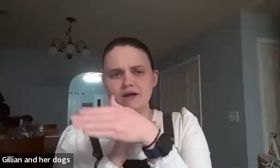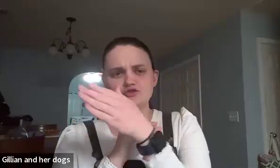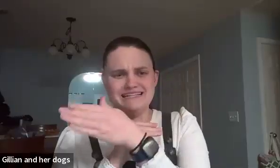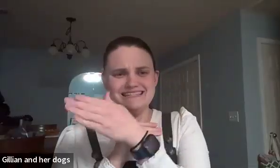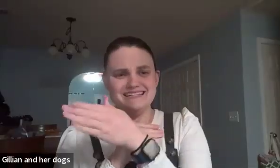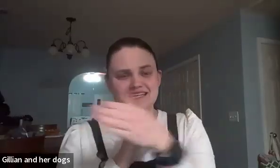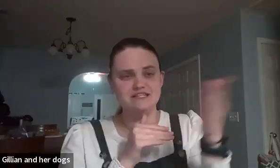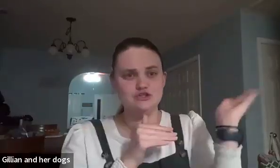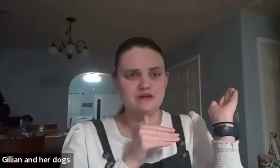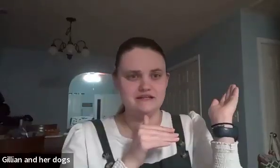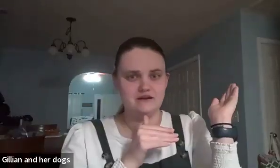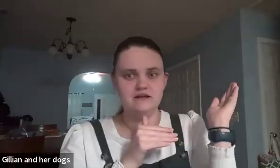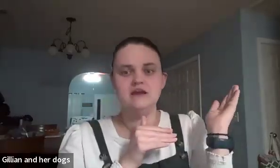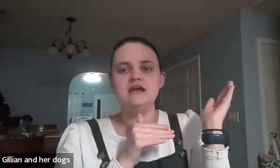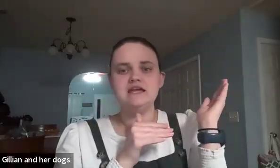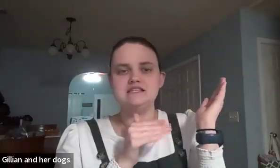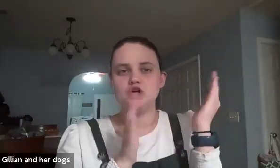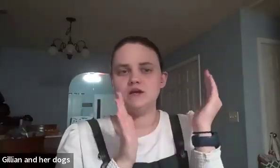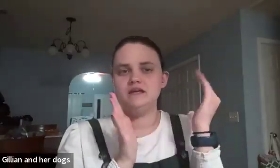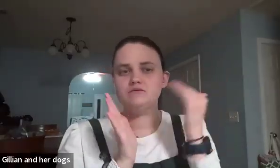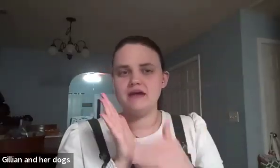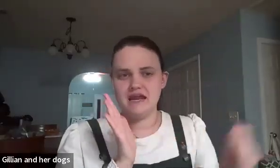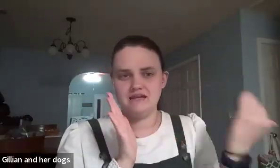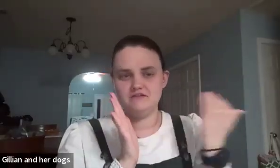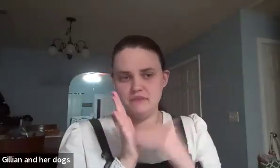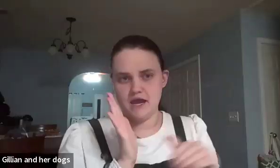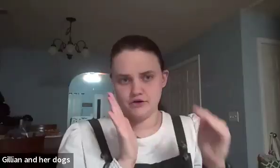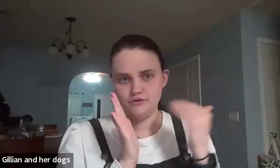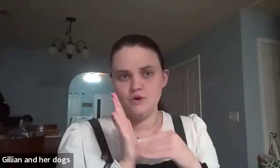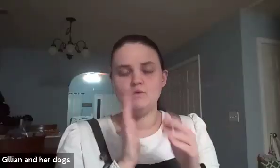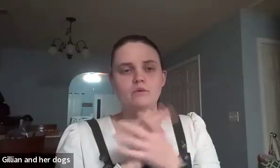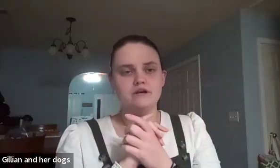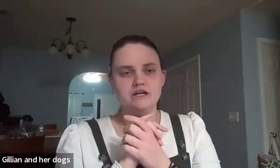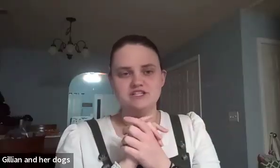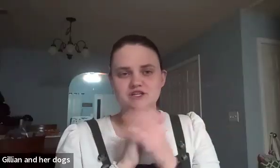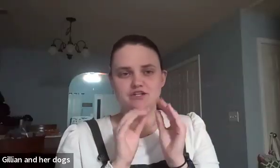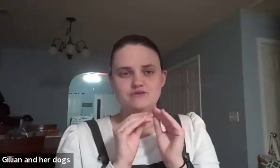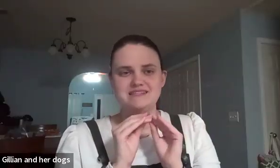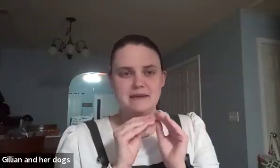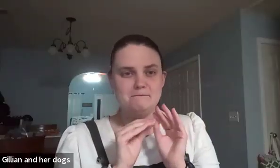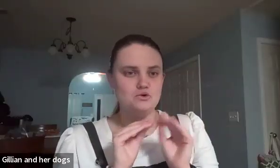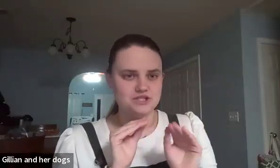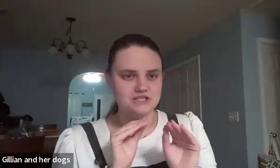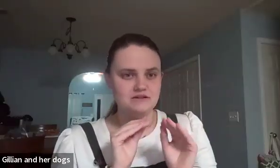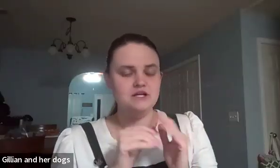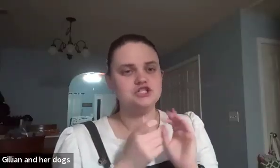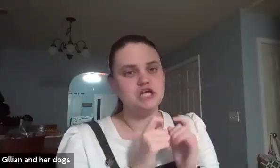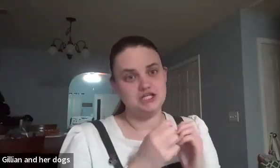about 26 into 99 is it's going to be a repetitive pattern where we're going to just kind of do the same motion, just changing